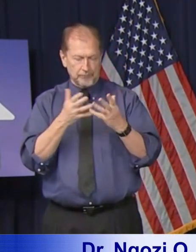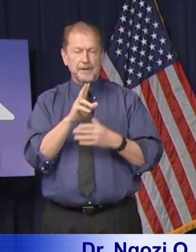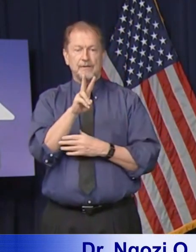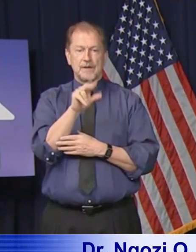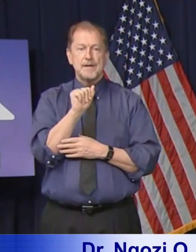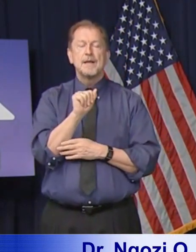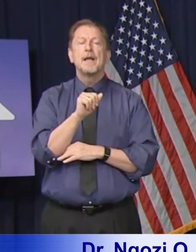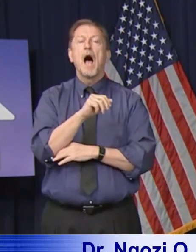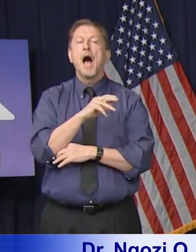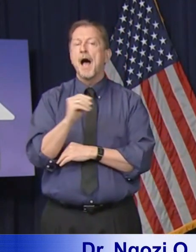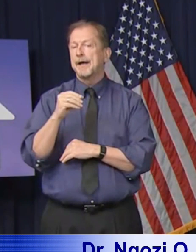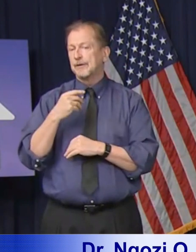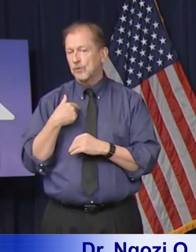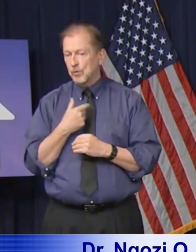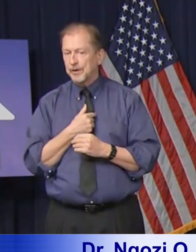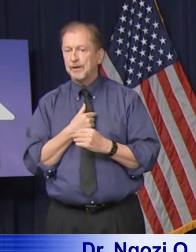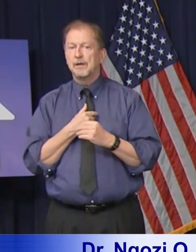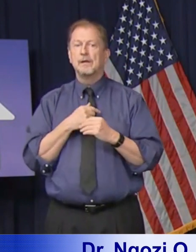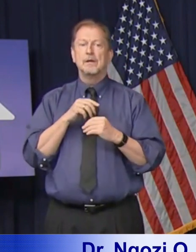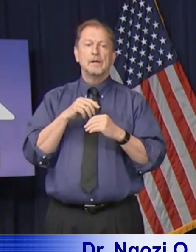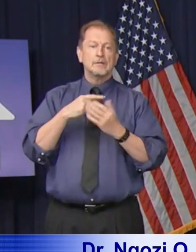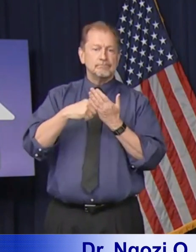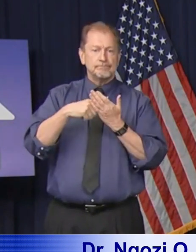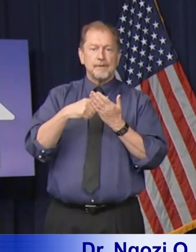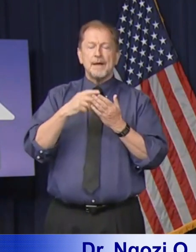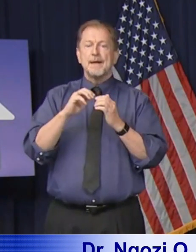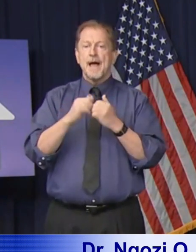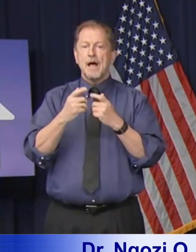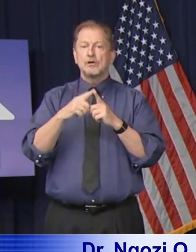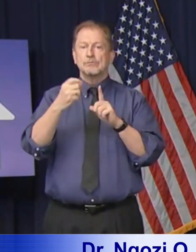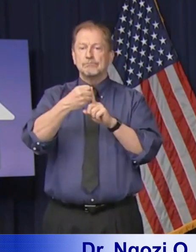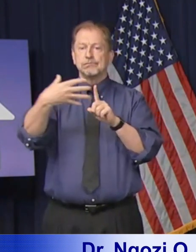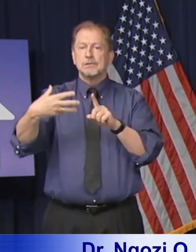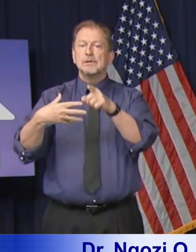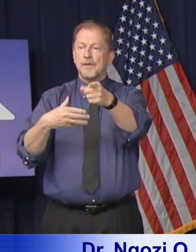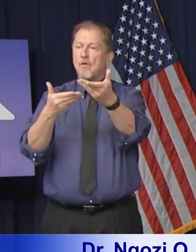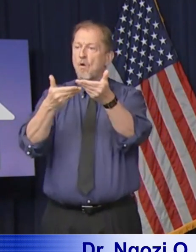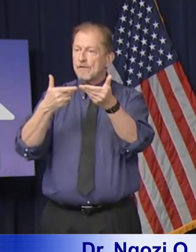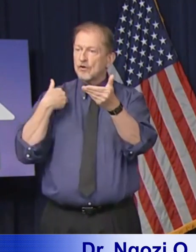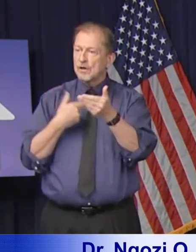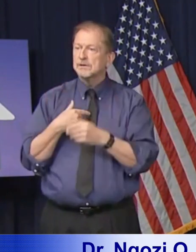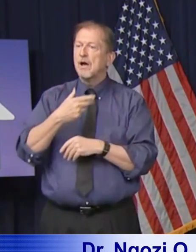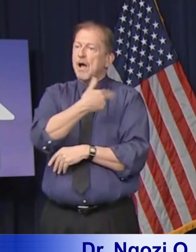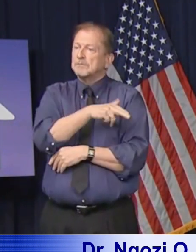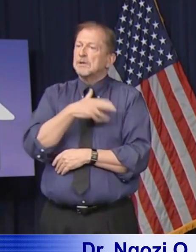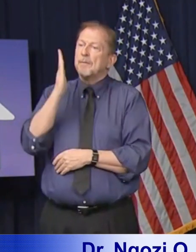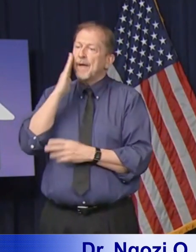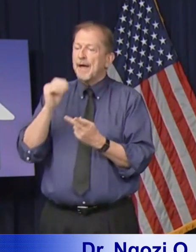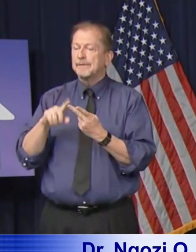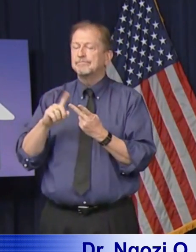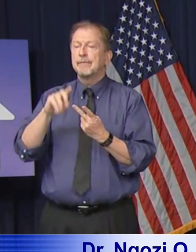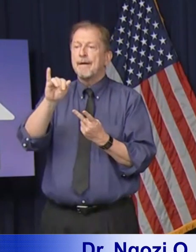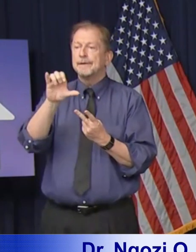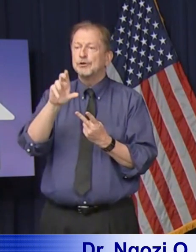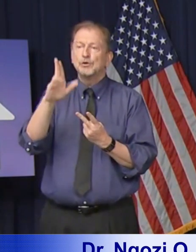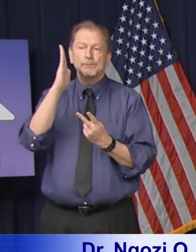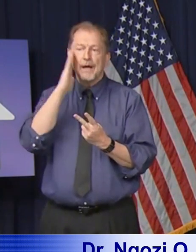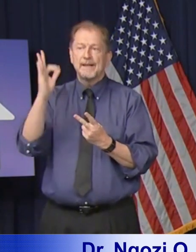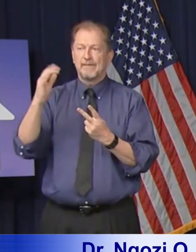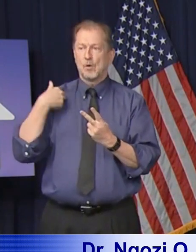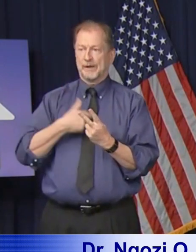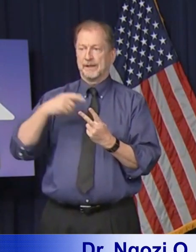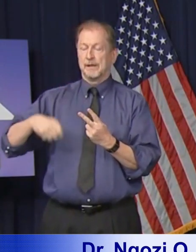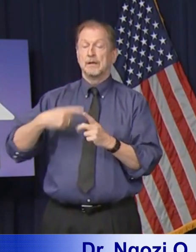several of the VA facilities to expand and use hospital beds and ICU beds, and they even said that above the initial beds